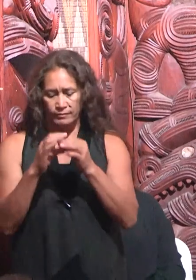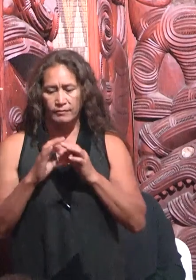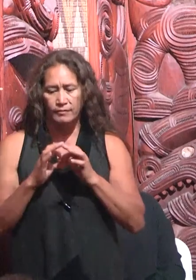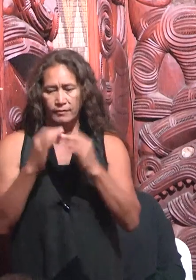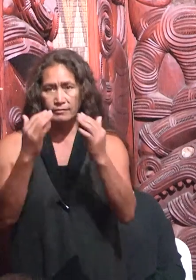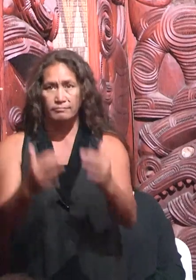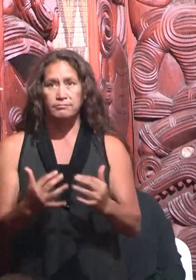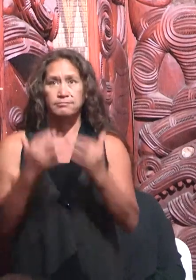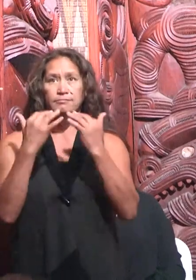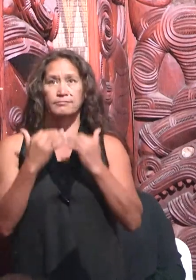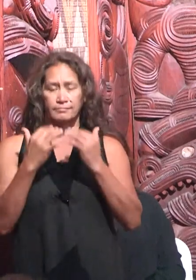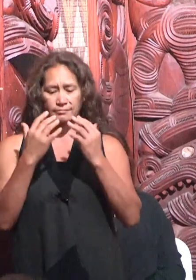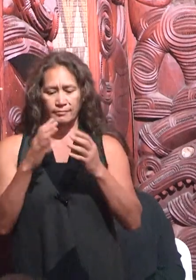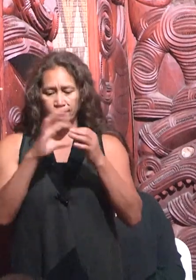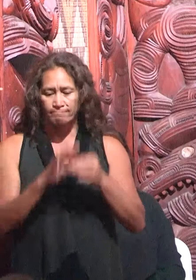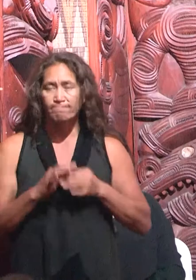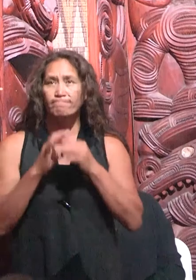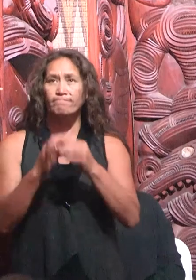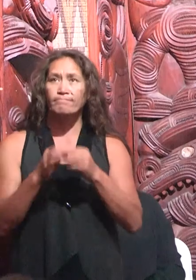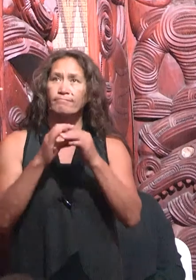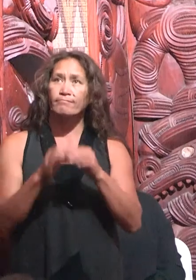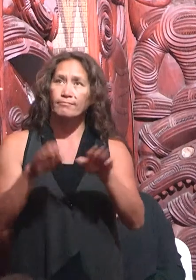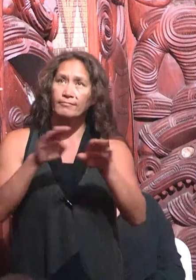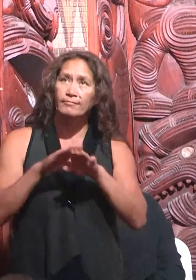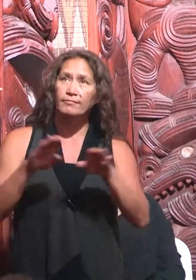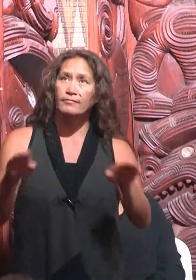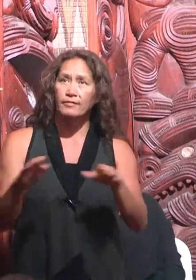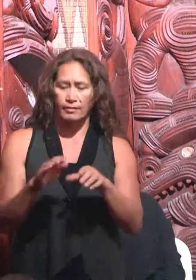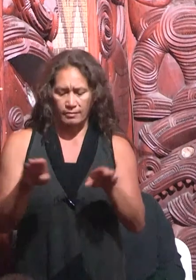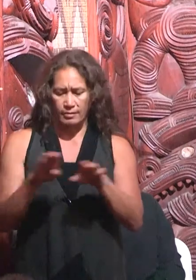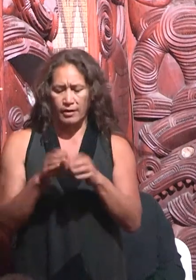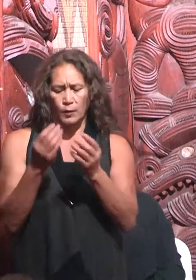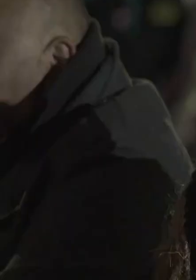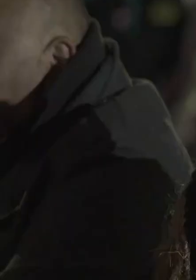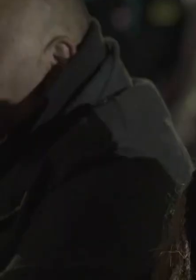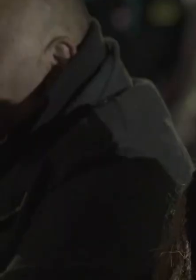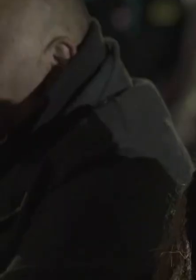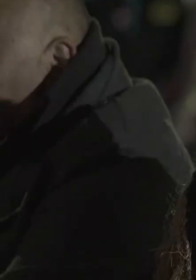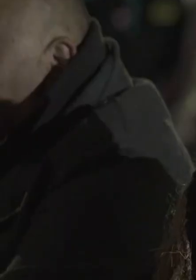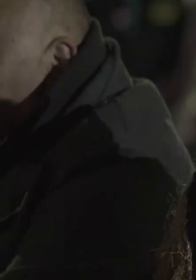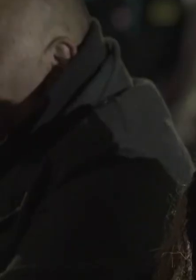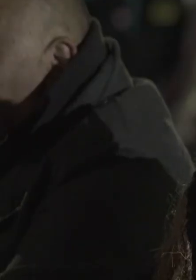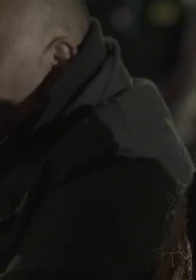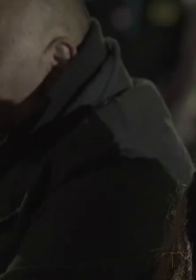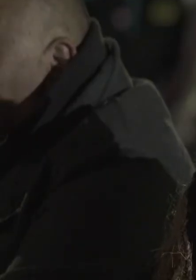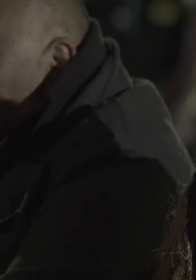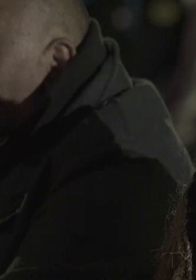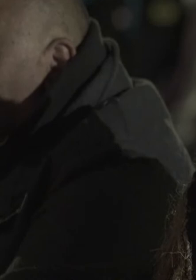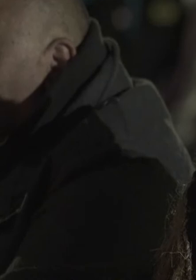ana, kia atakura, hei teo, hei hoka, hei hauhu, ti hei Māori